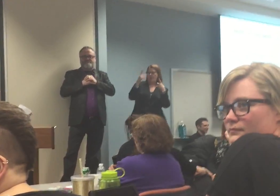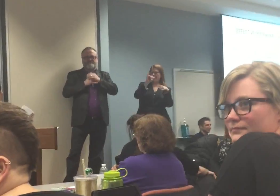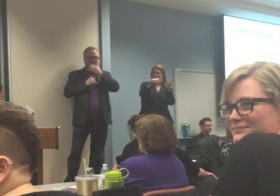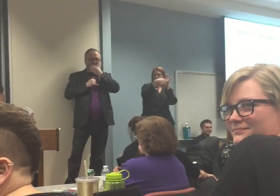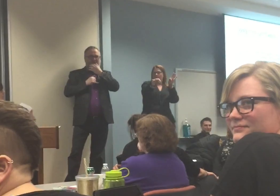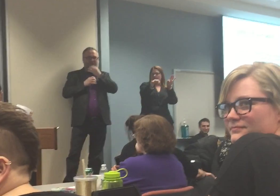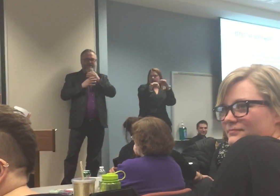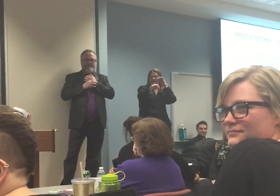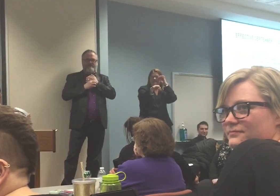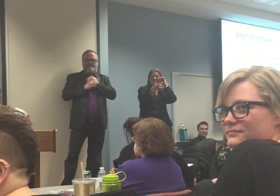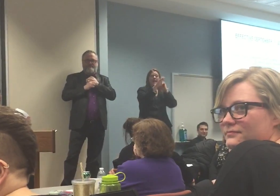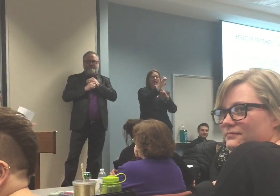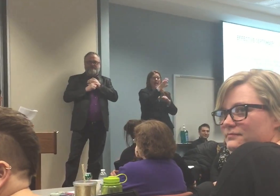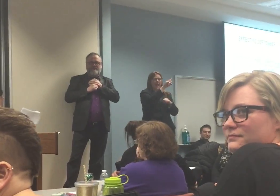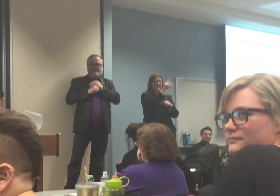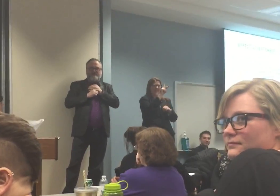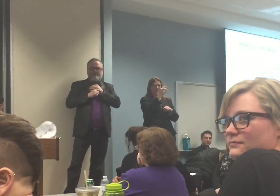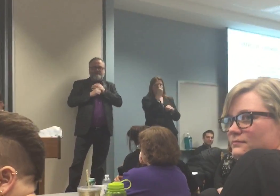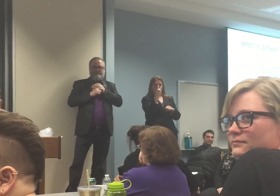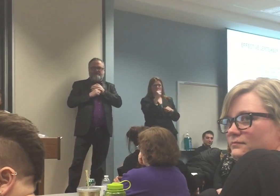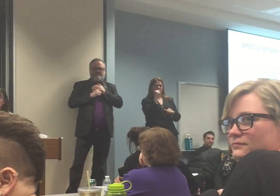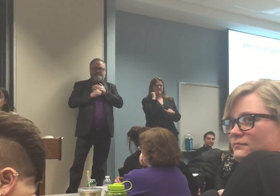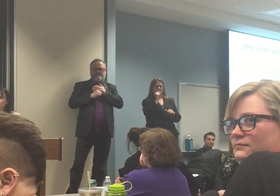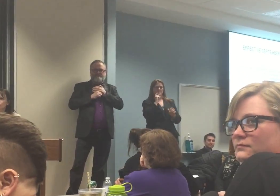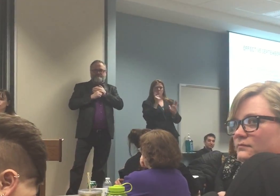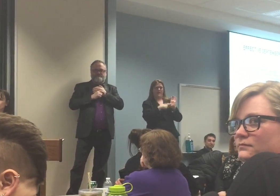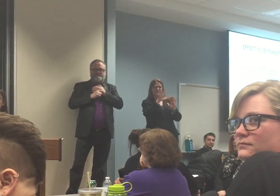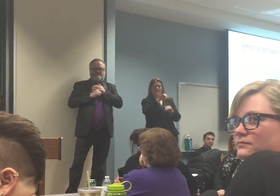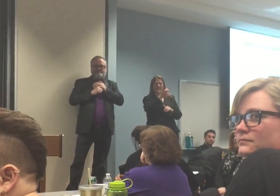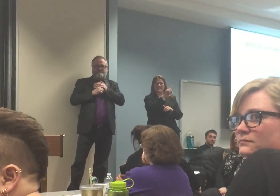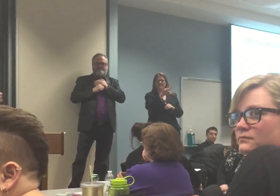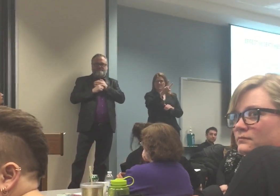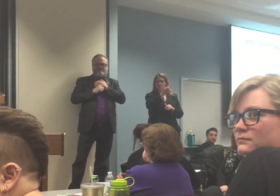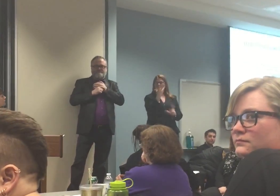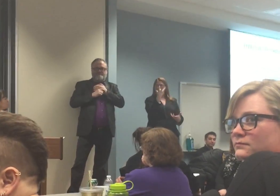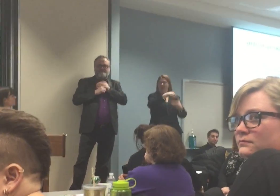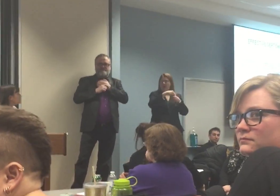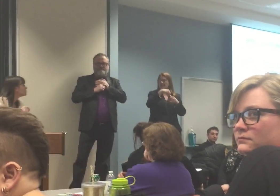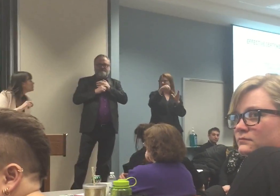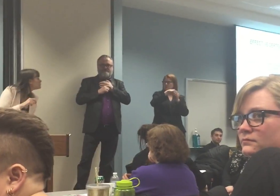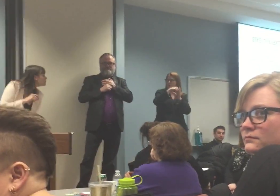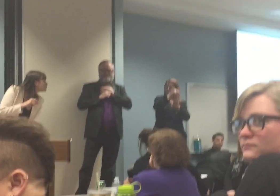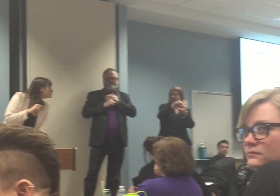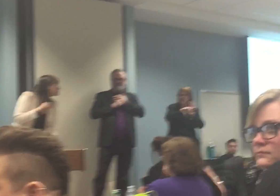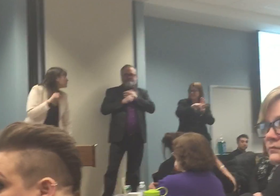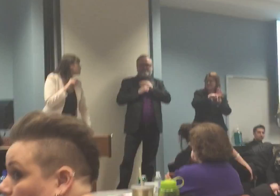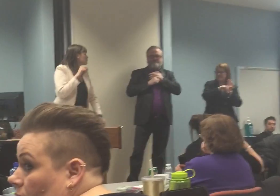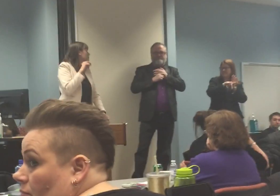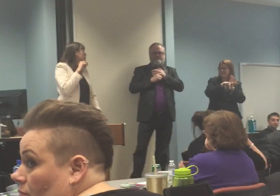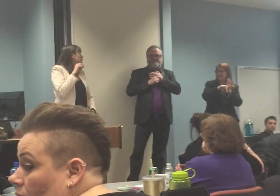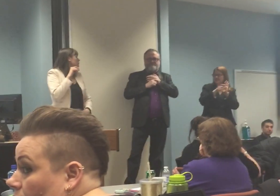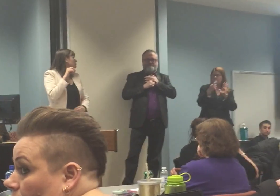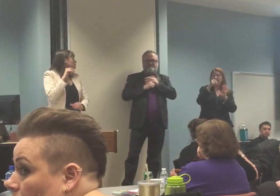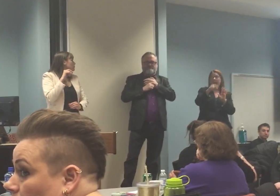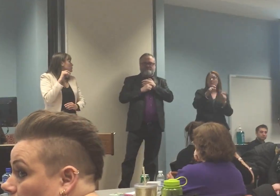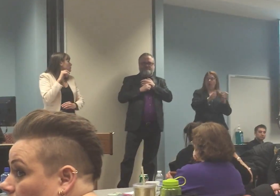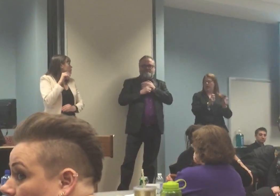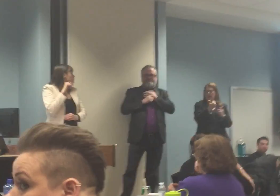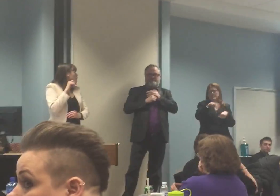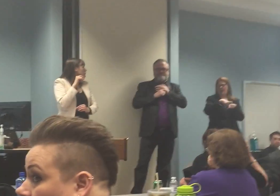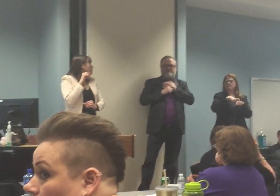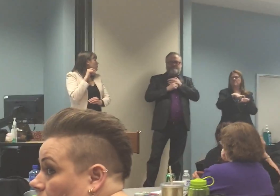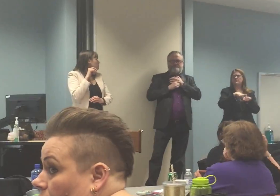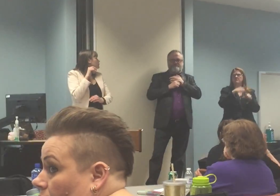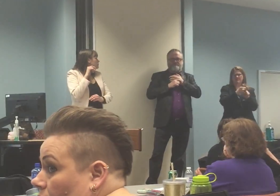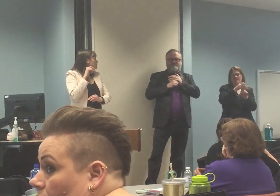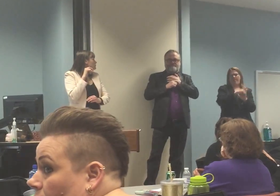phrase at K-12 will not be recognized by the division was put into an internal policy, which can be changed at any time because